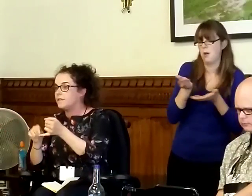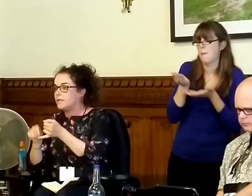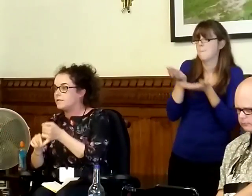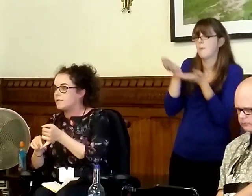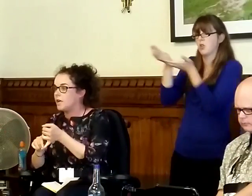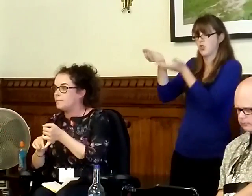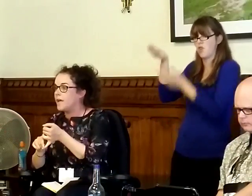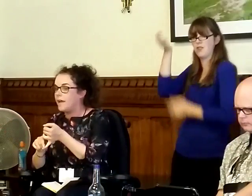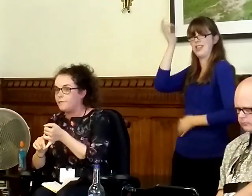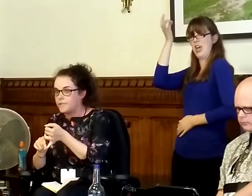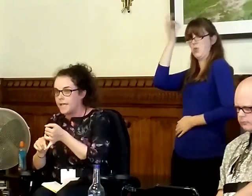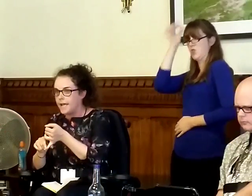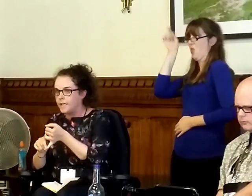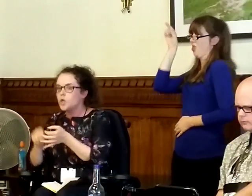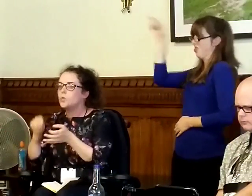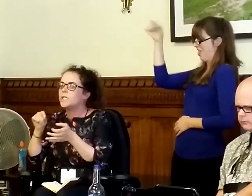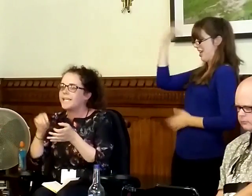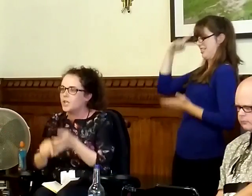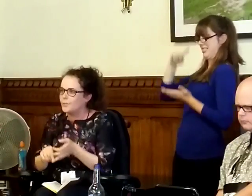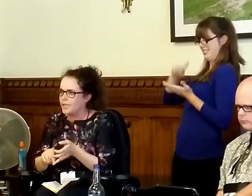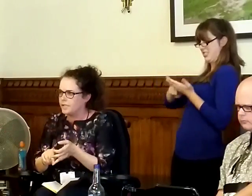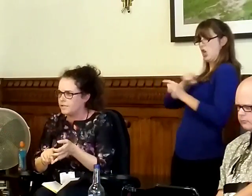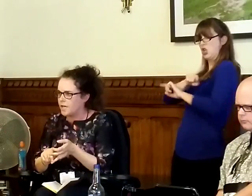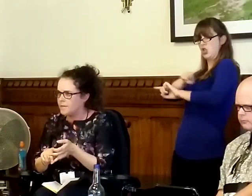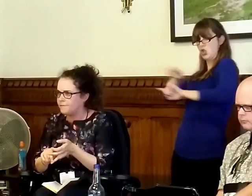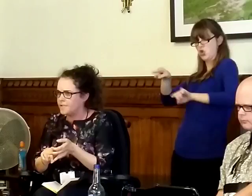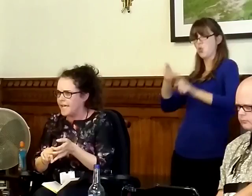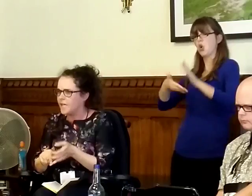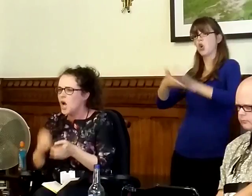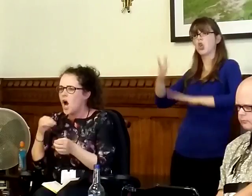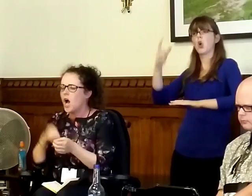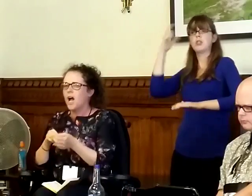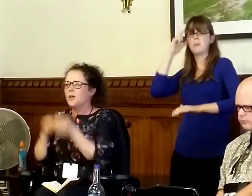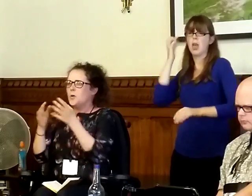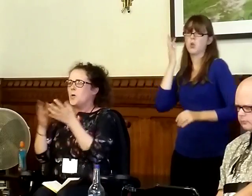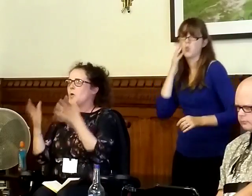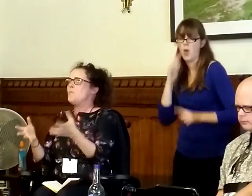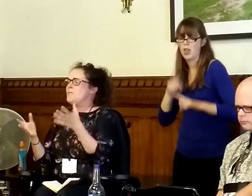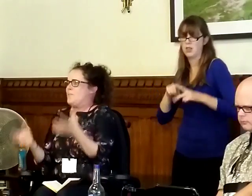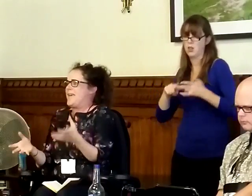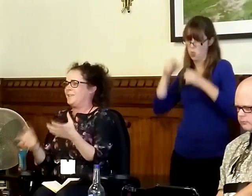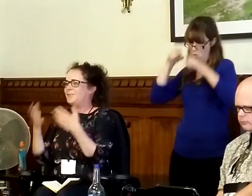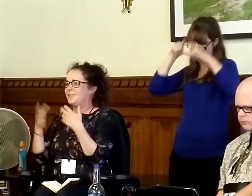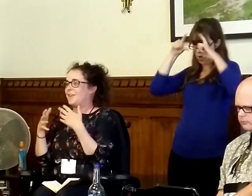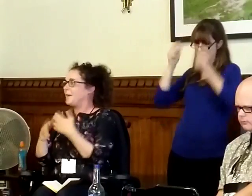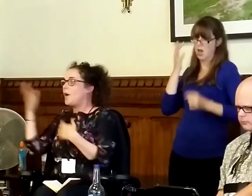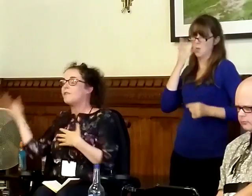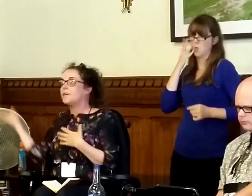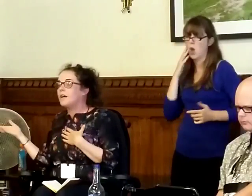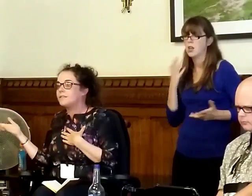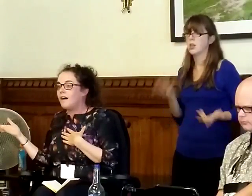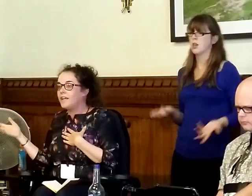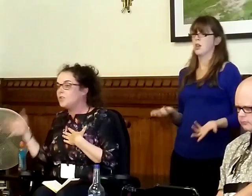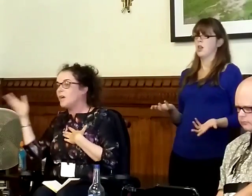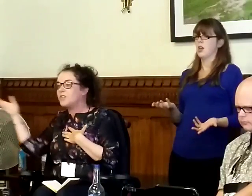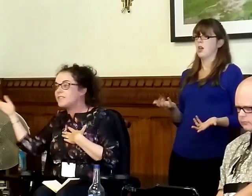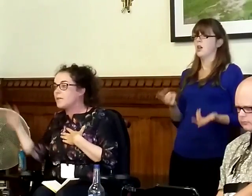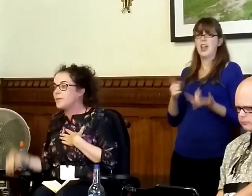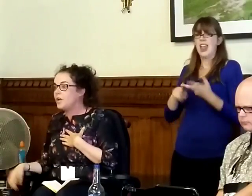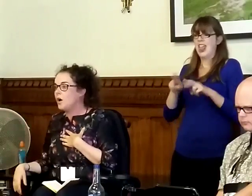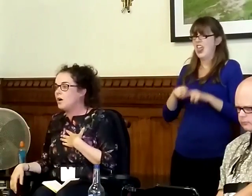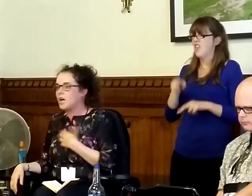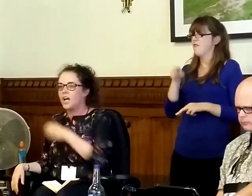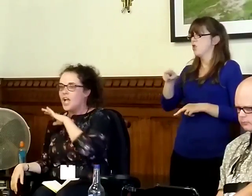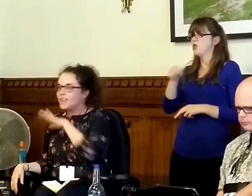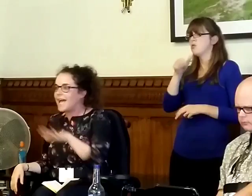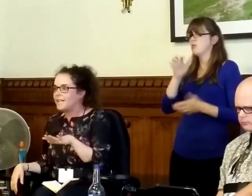to bed at this time every day. You will get up at this time every day. Human beings decide, if you have a nice night, you might want to